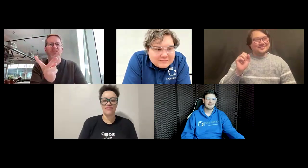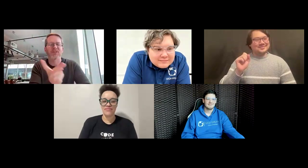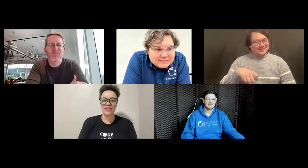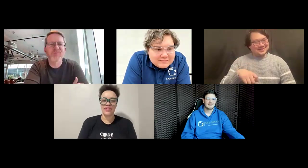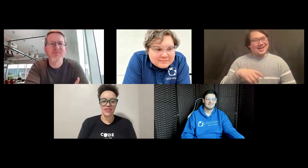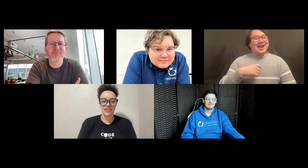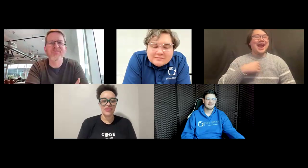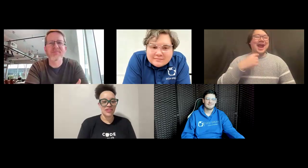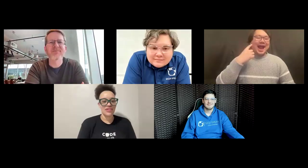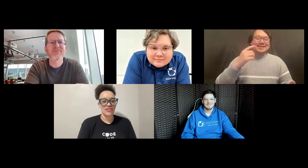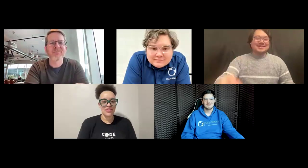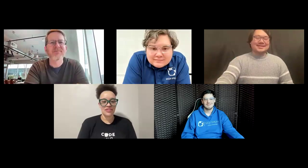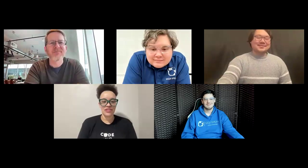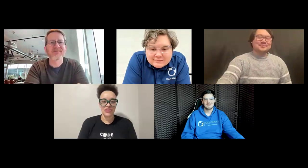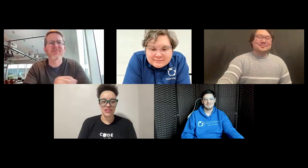careful with maintaining privacy.